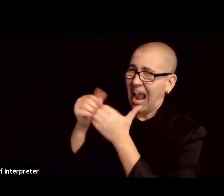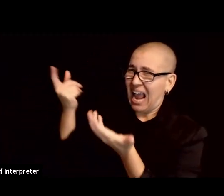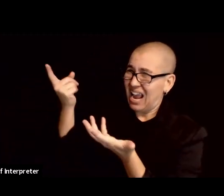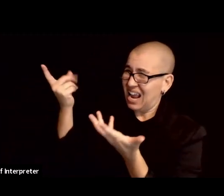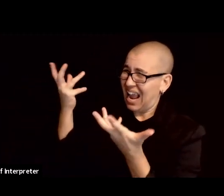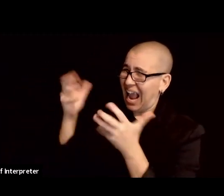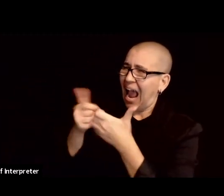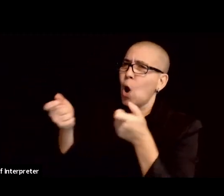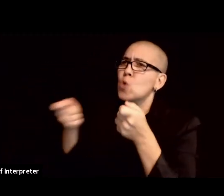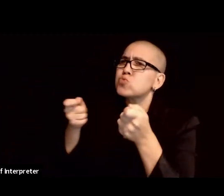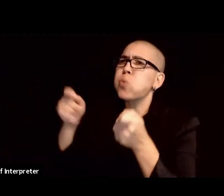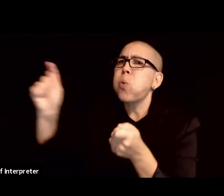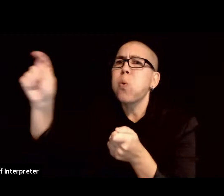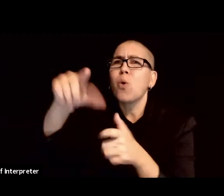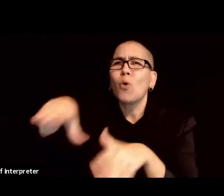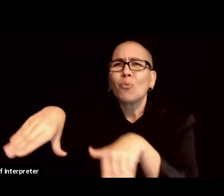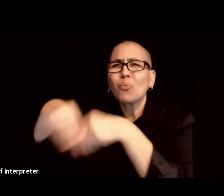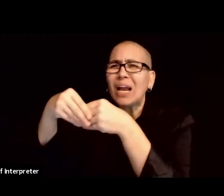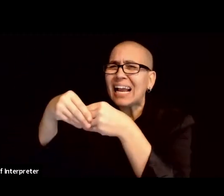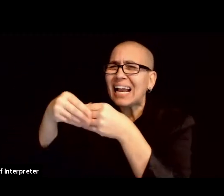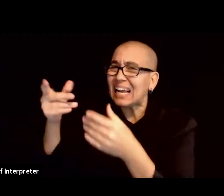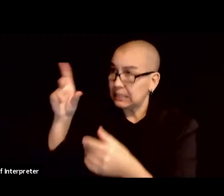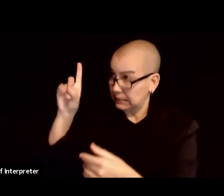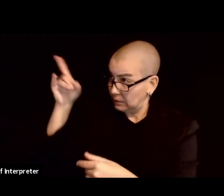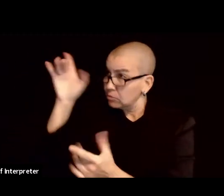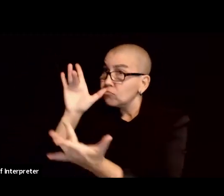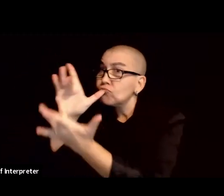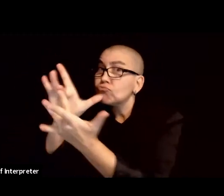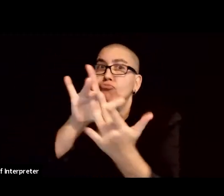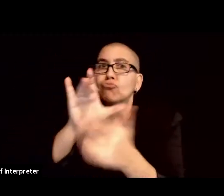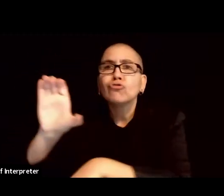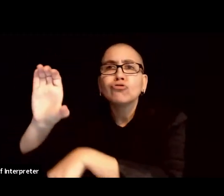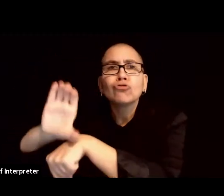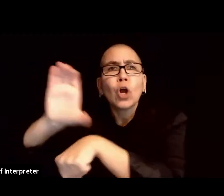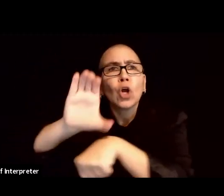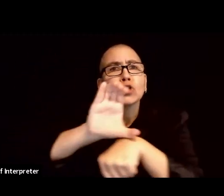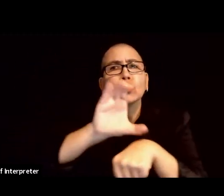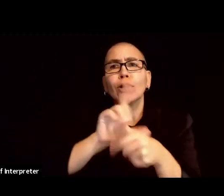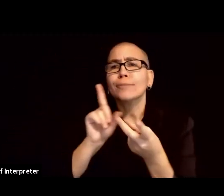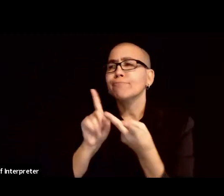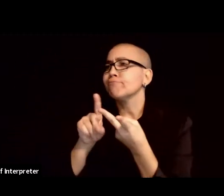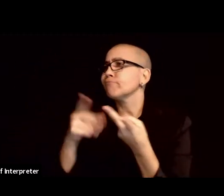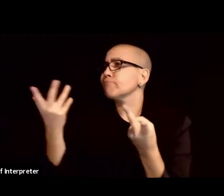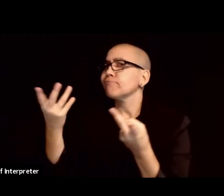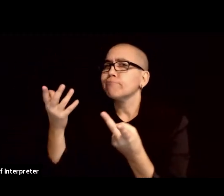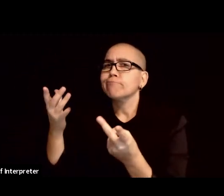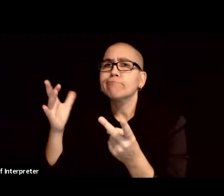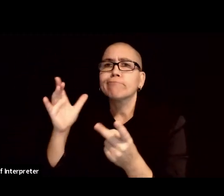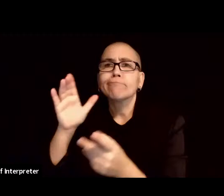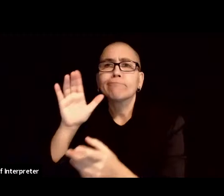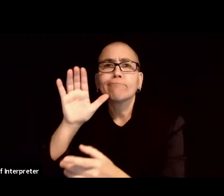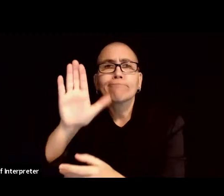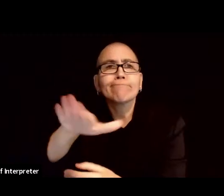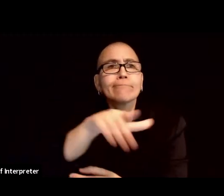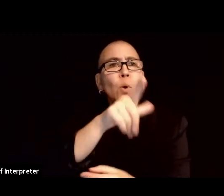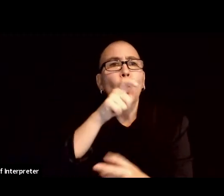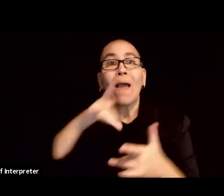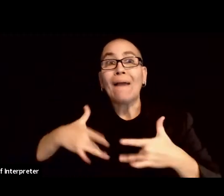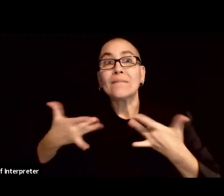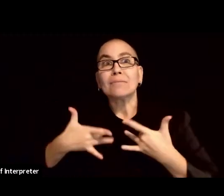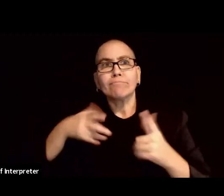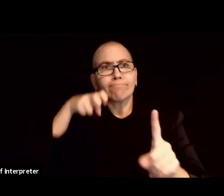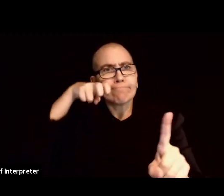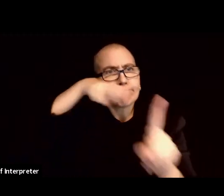Have you reached out to churches asking them to pull back on these activities? And it also raises the question of whether